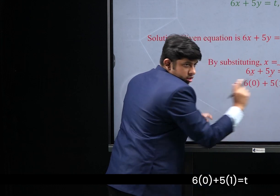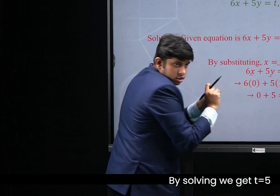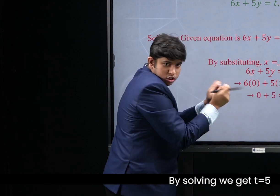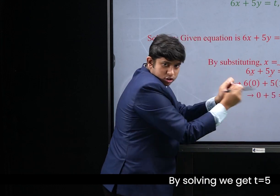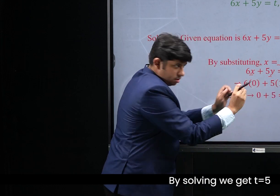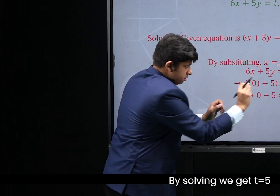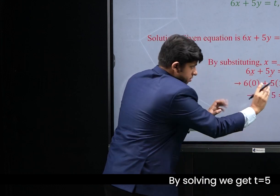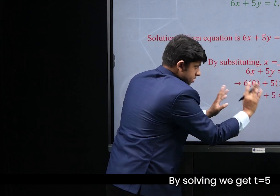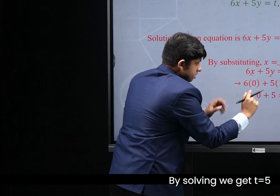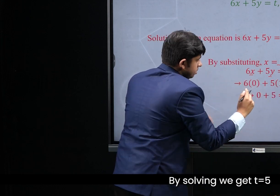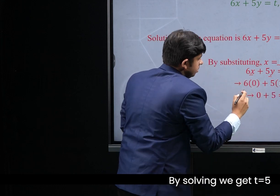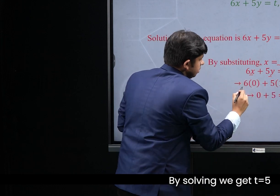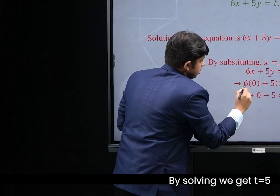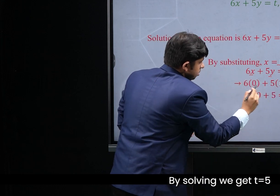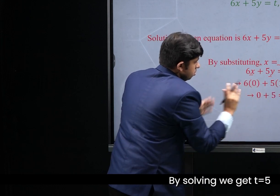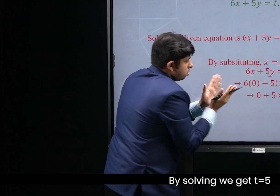By solving, we get t equal to 5.